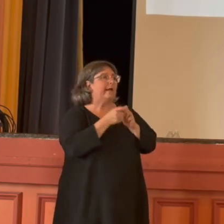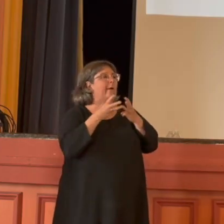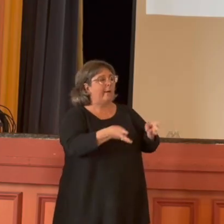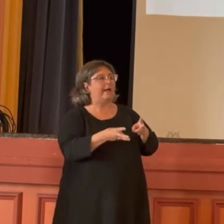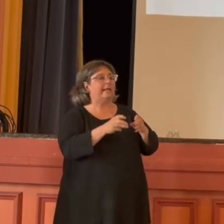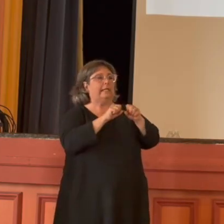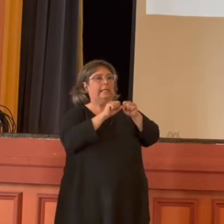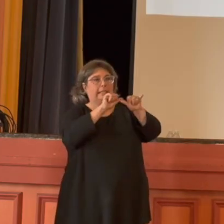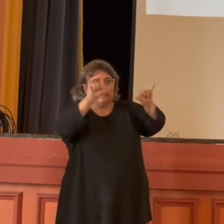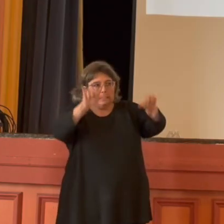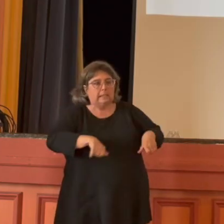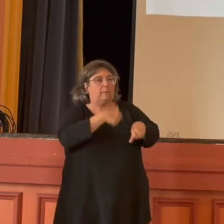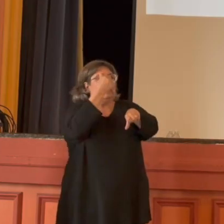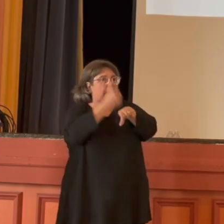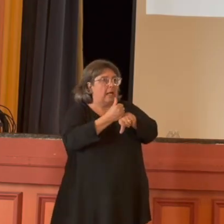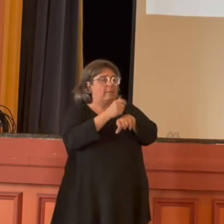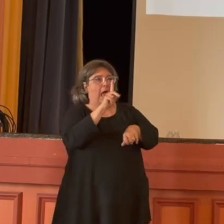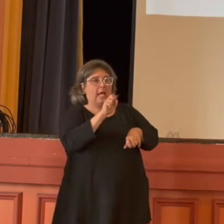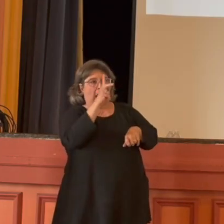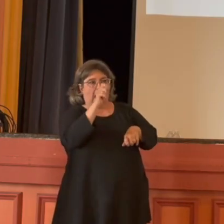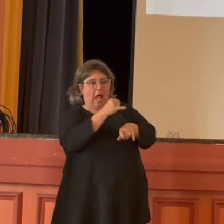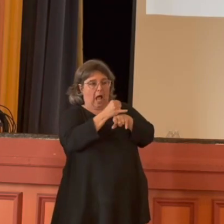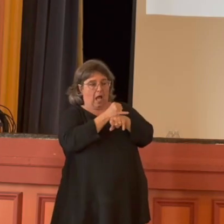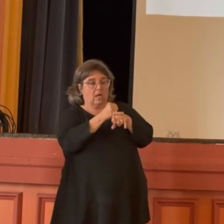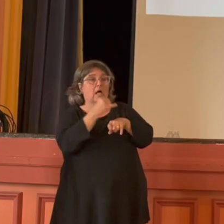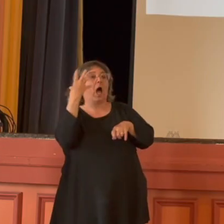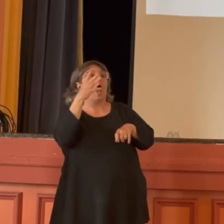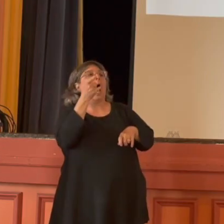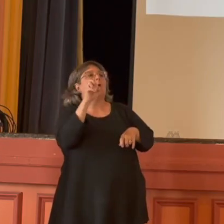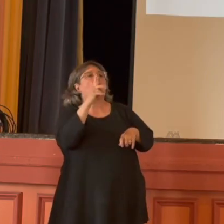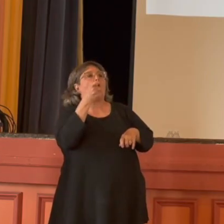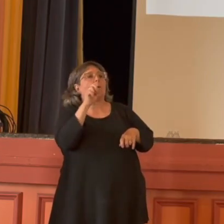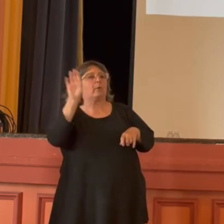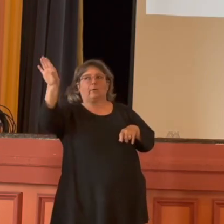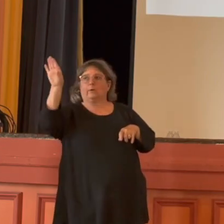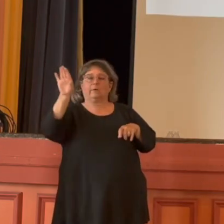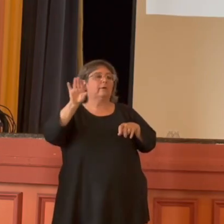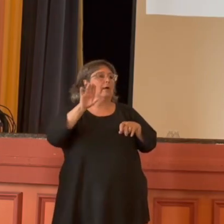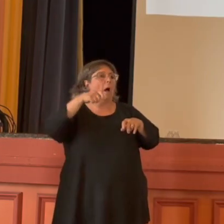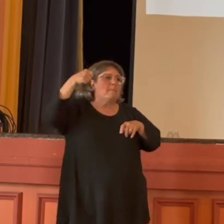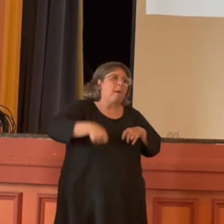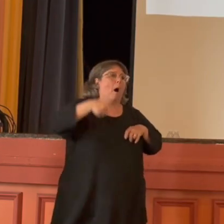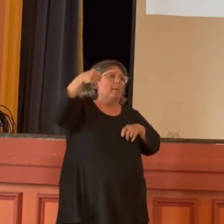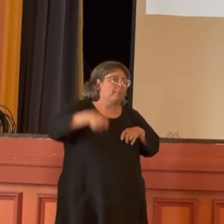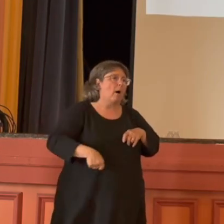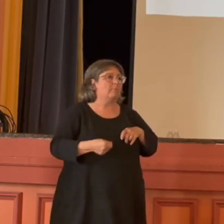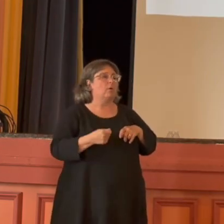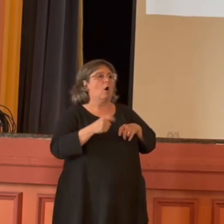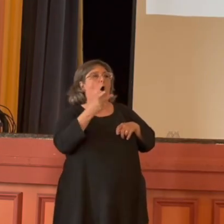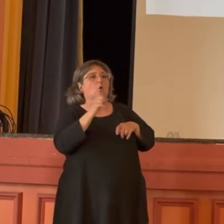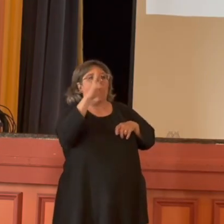system was constructed out on Kelly Island, out at the outer harbor, to pump and gravity flow